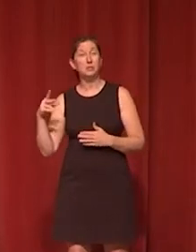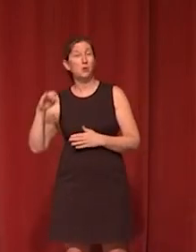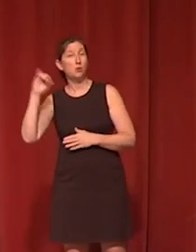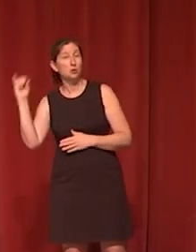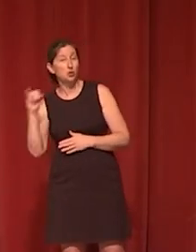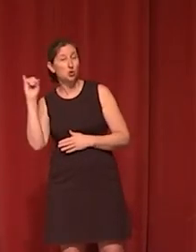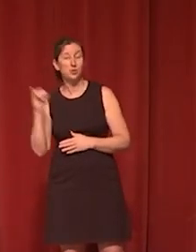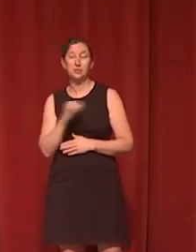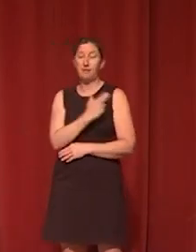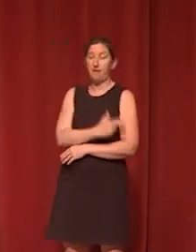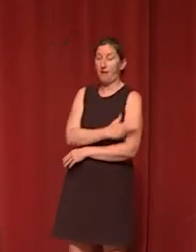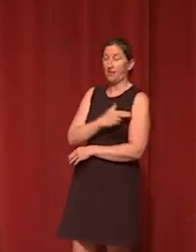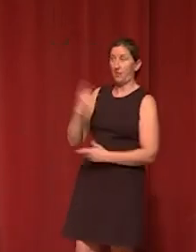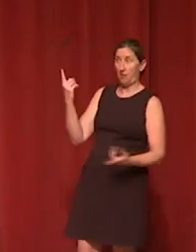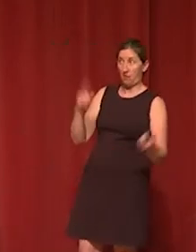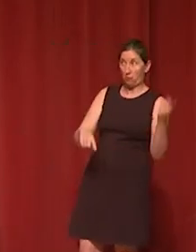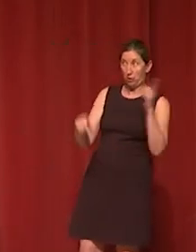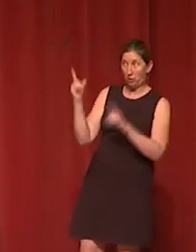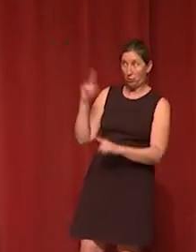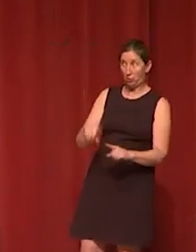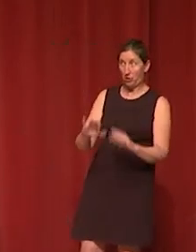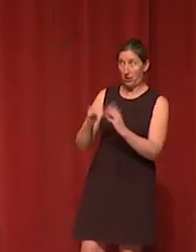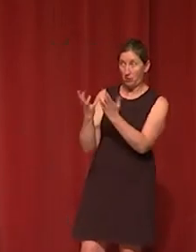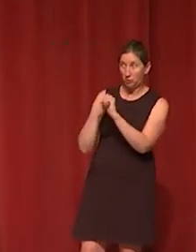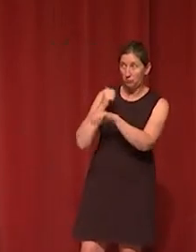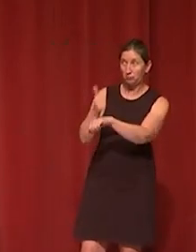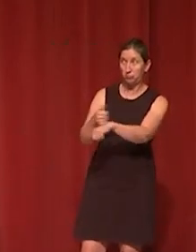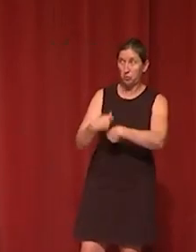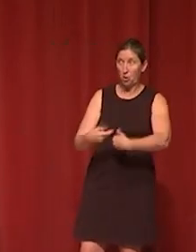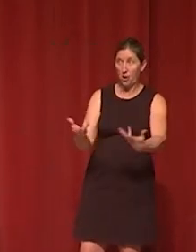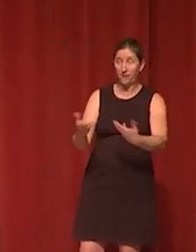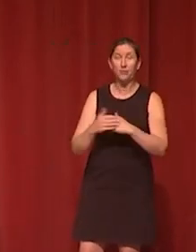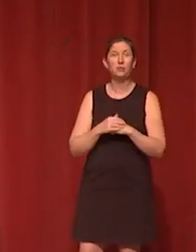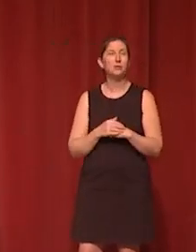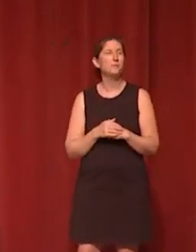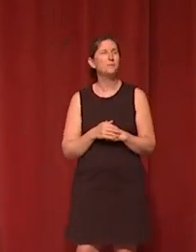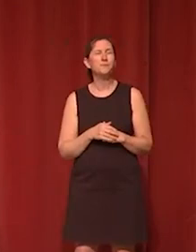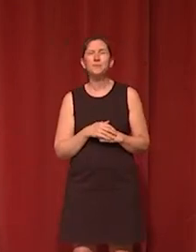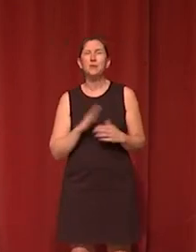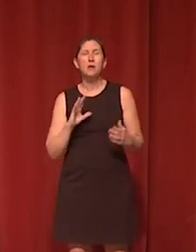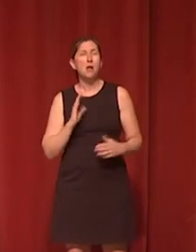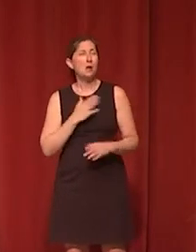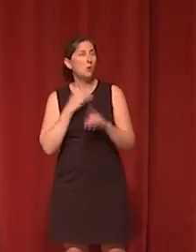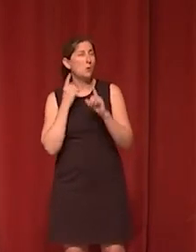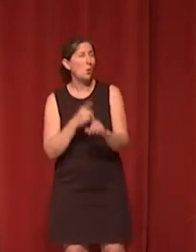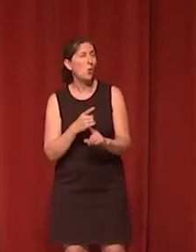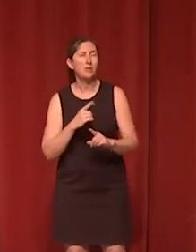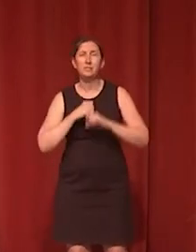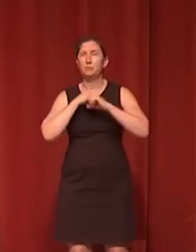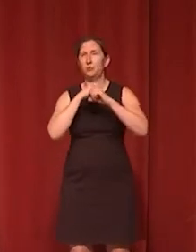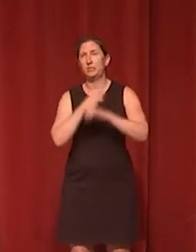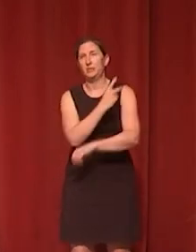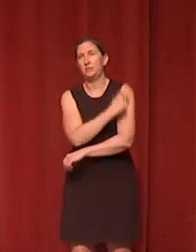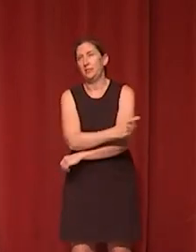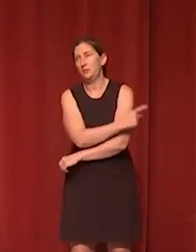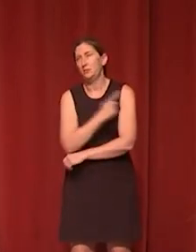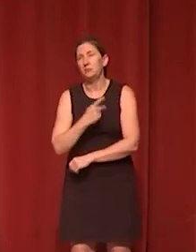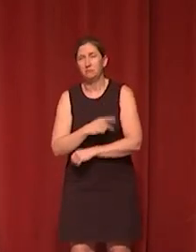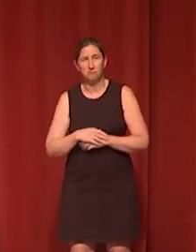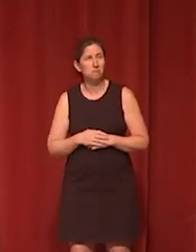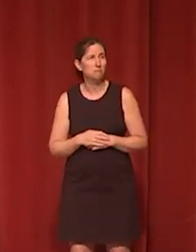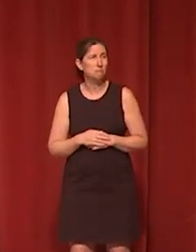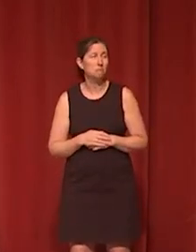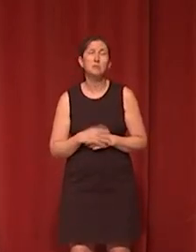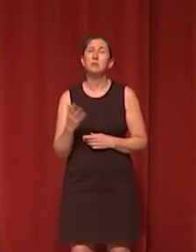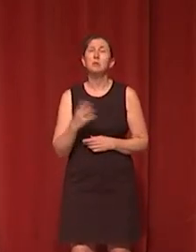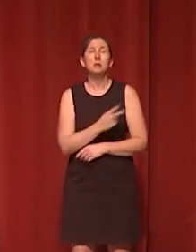So we've now built some controls around that, and our controls are really to protect the patient. We want to make sure that they know what's involved with